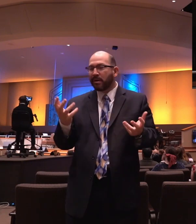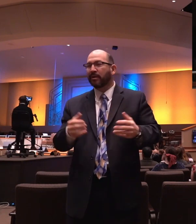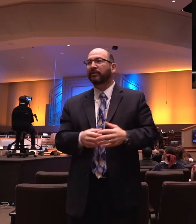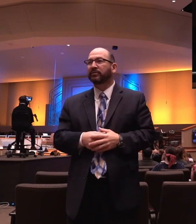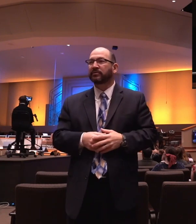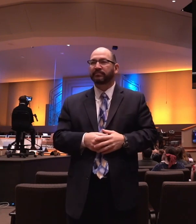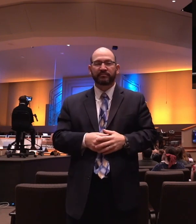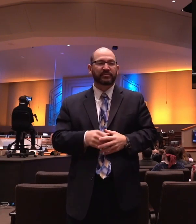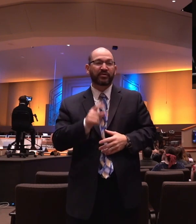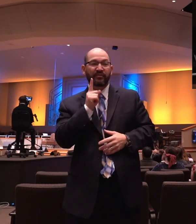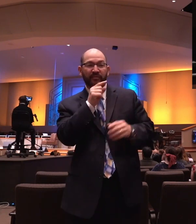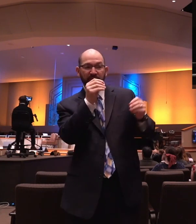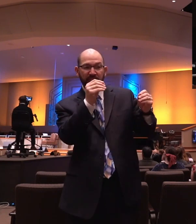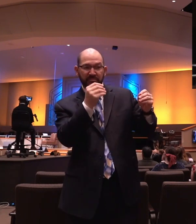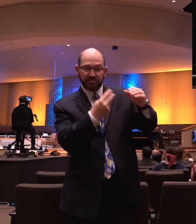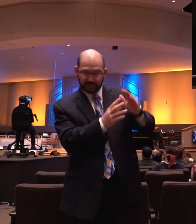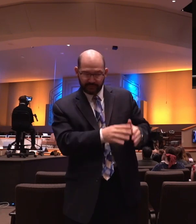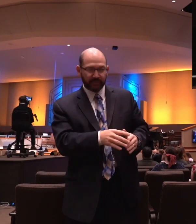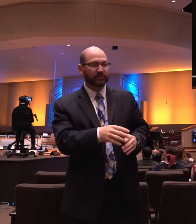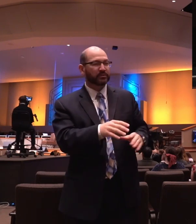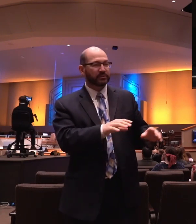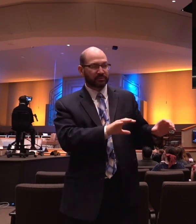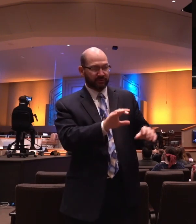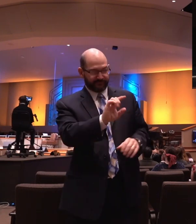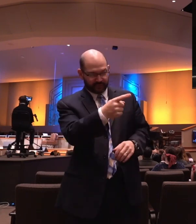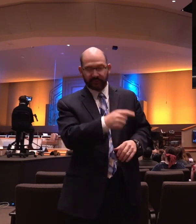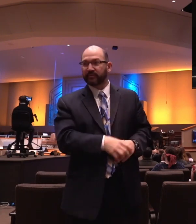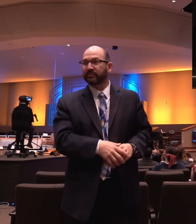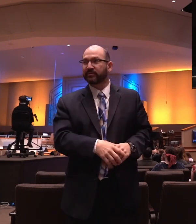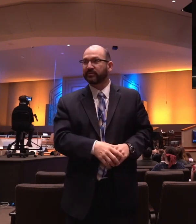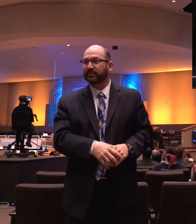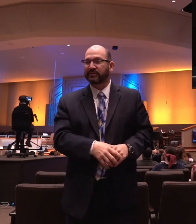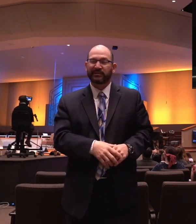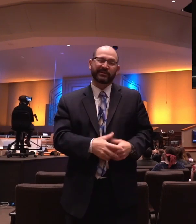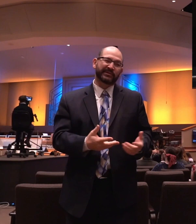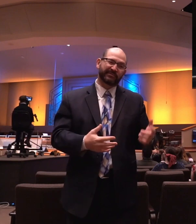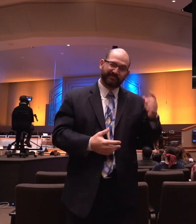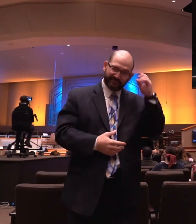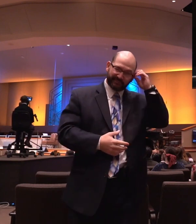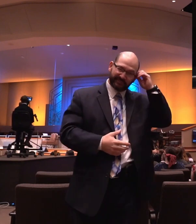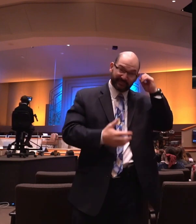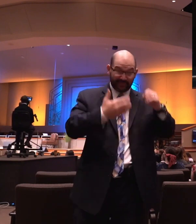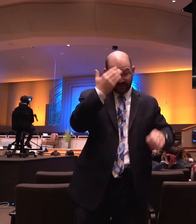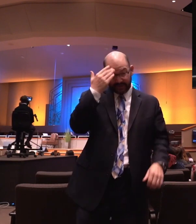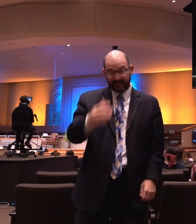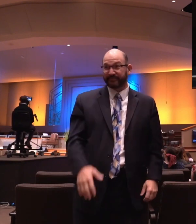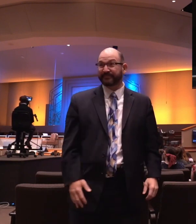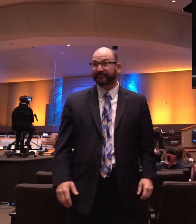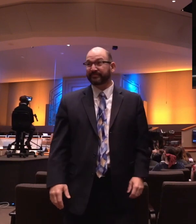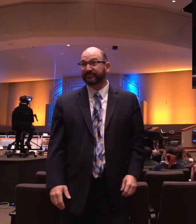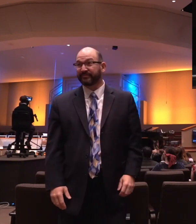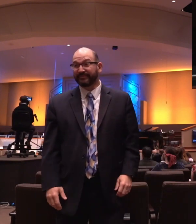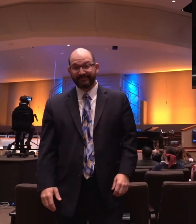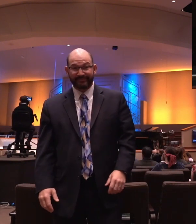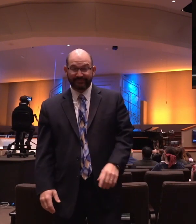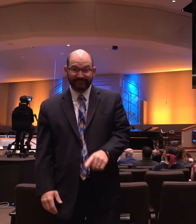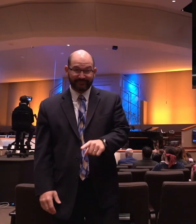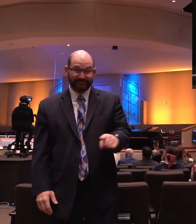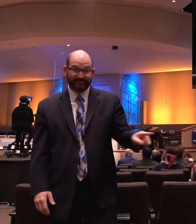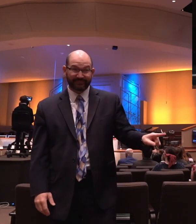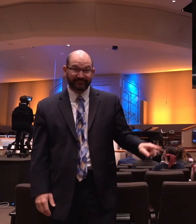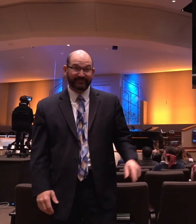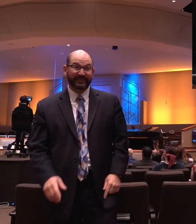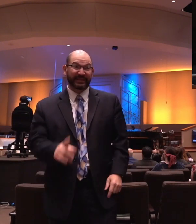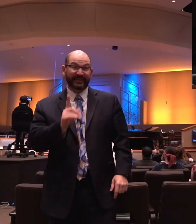the prophets of Baal, they go first. You have to feel kind of sorry for them because you know that they know they're